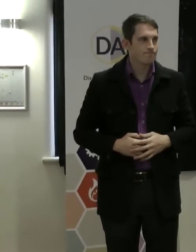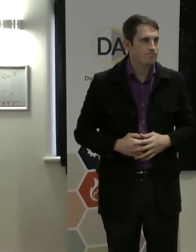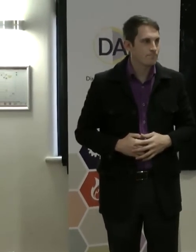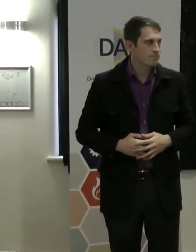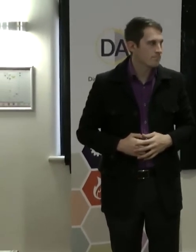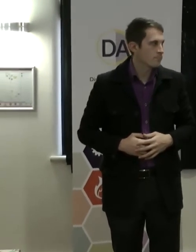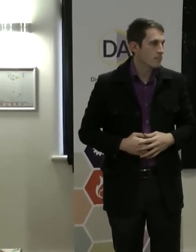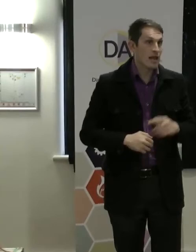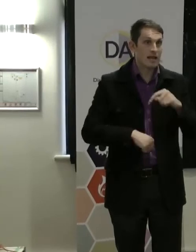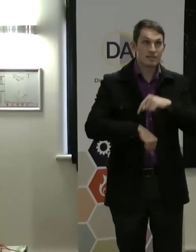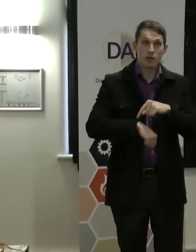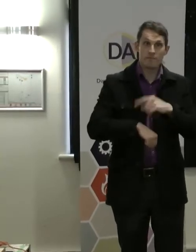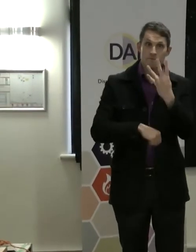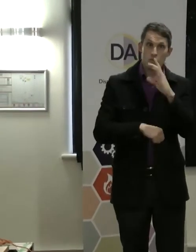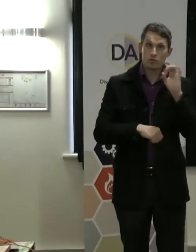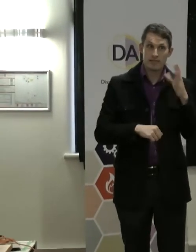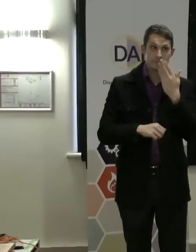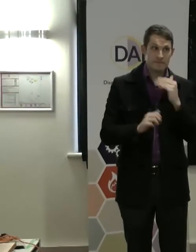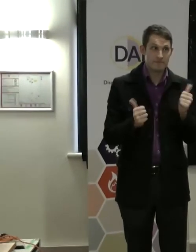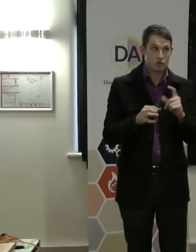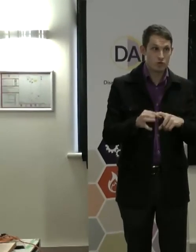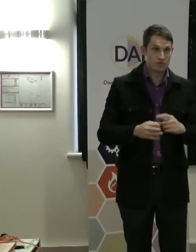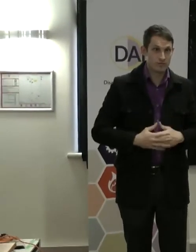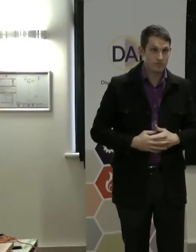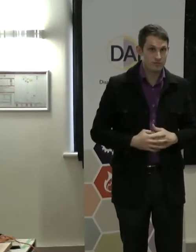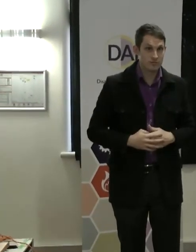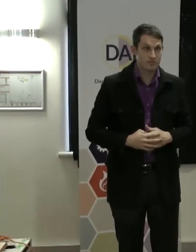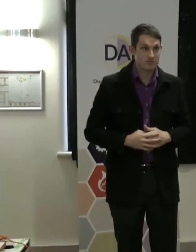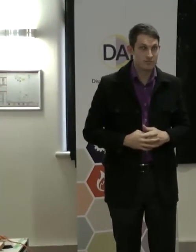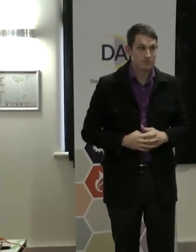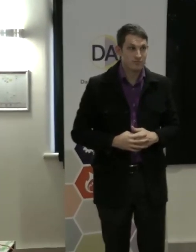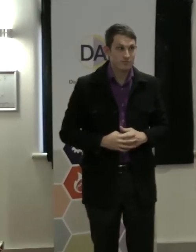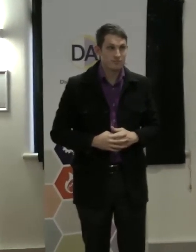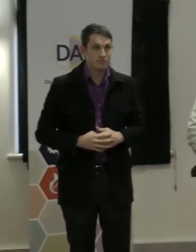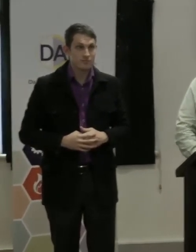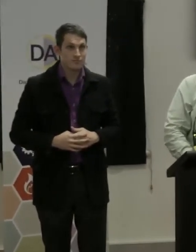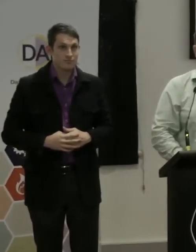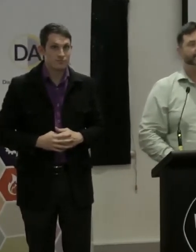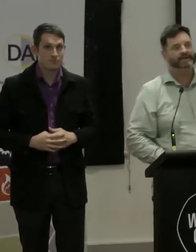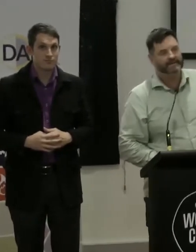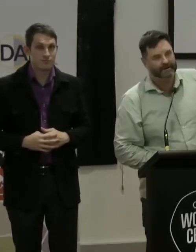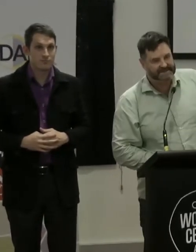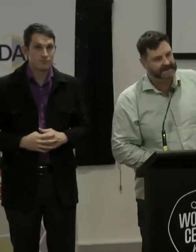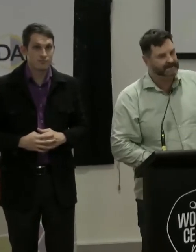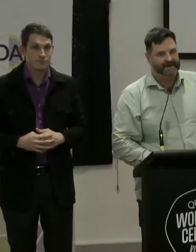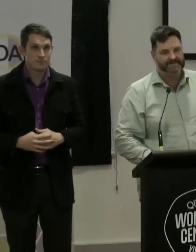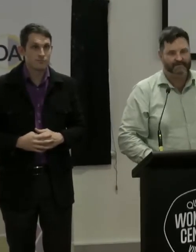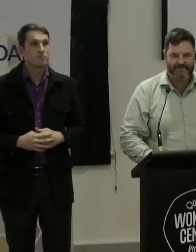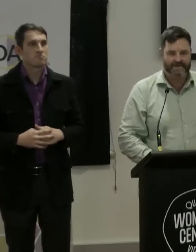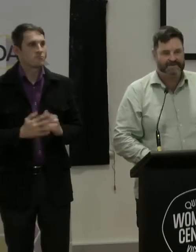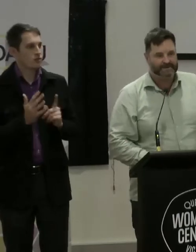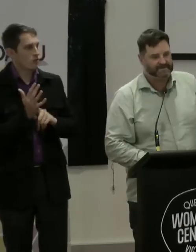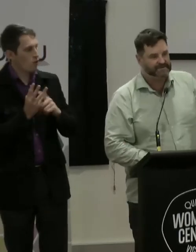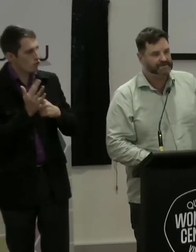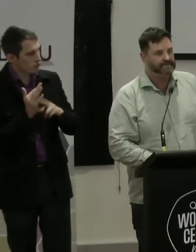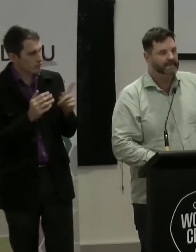So it's 4:10, so please don't ask us any more questions. No? Come on, Lauren's done a great job. Surely